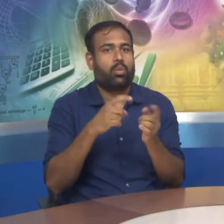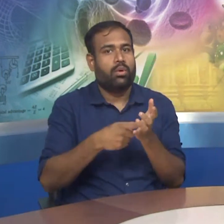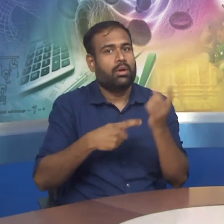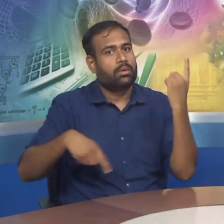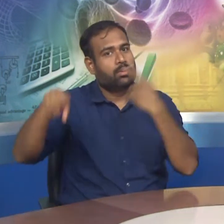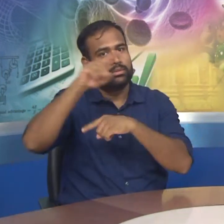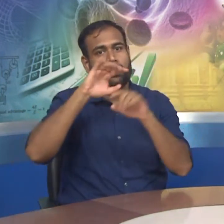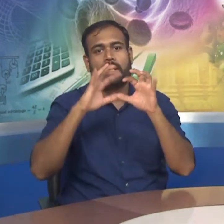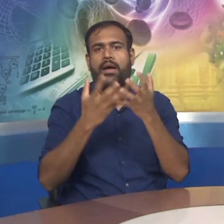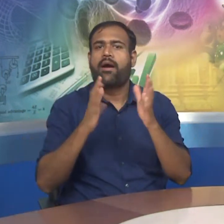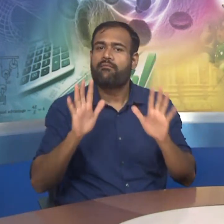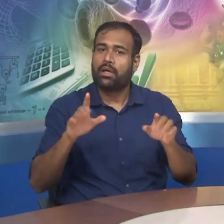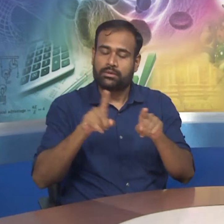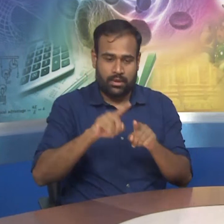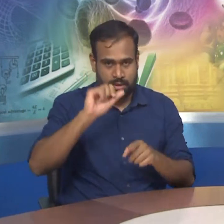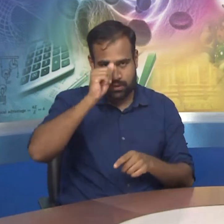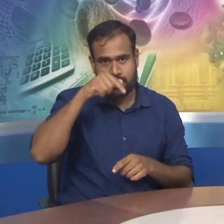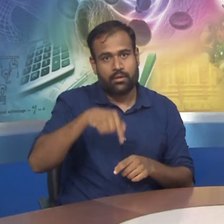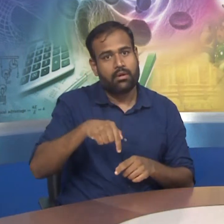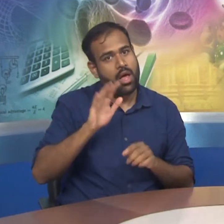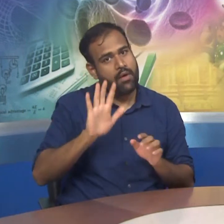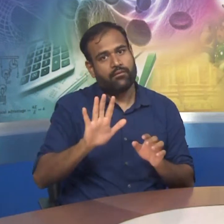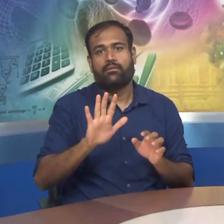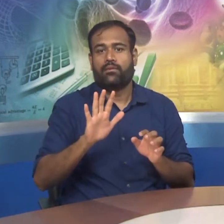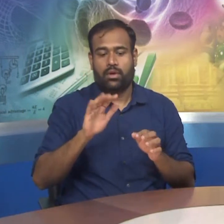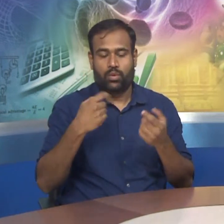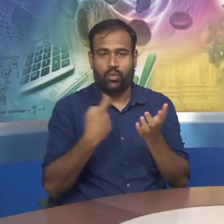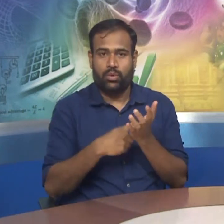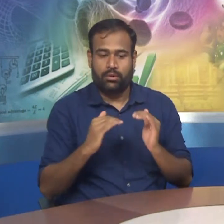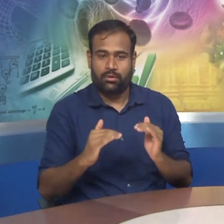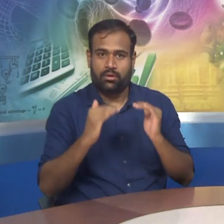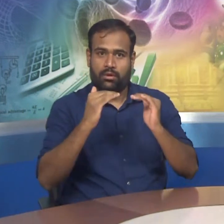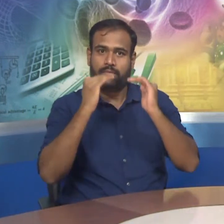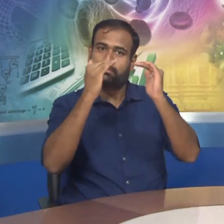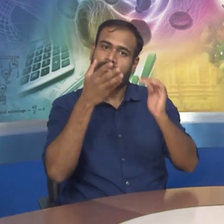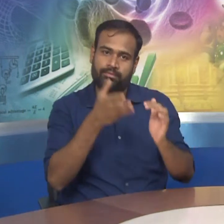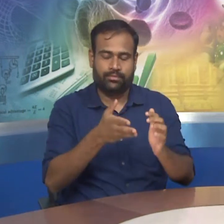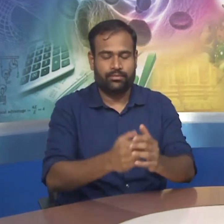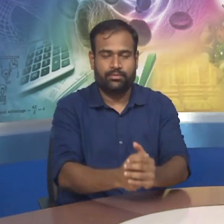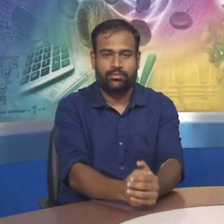levels in a hierarchy: lower courts, then higher court and then Supreme Court.